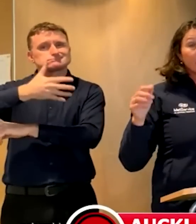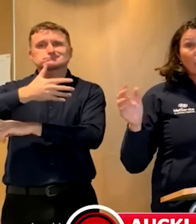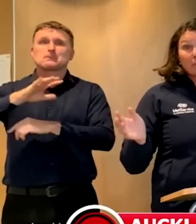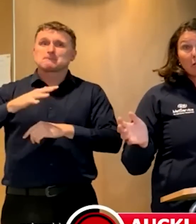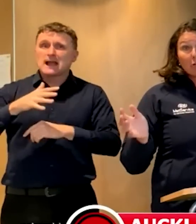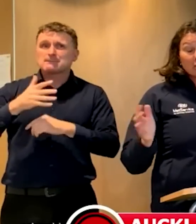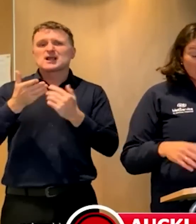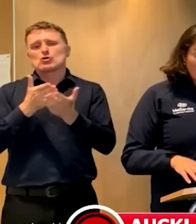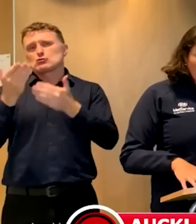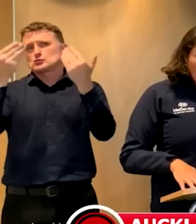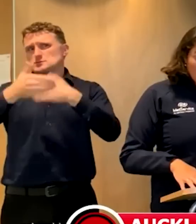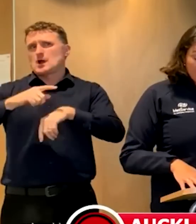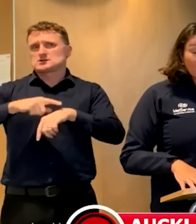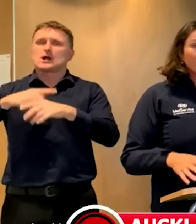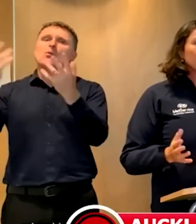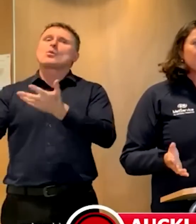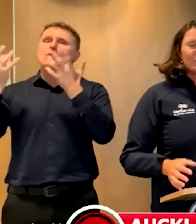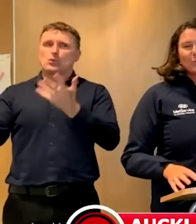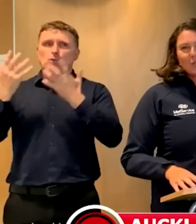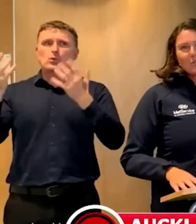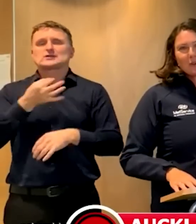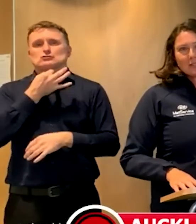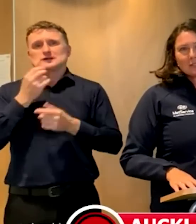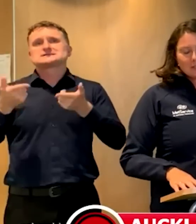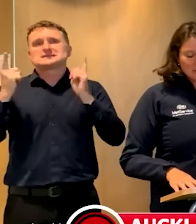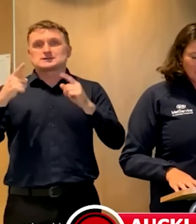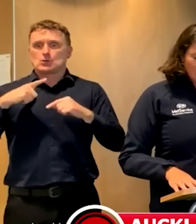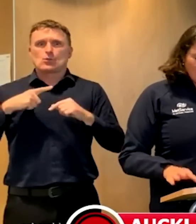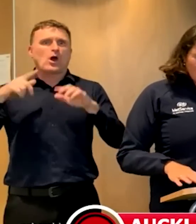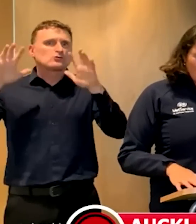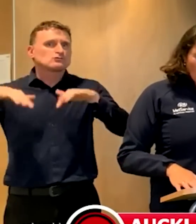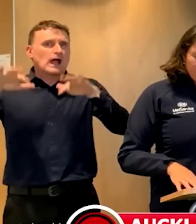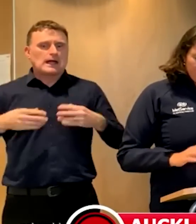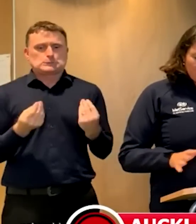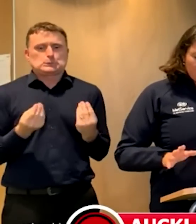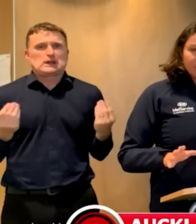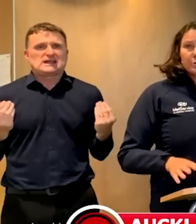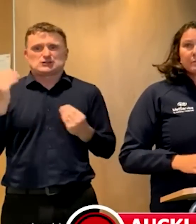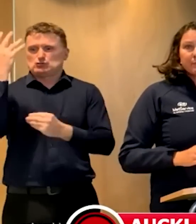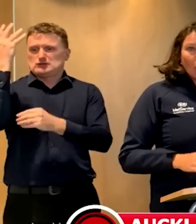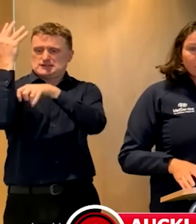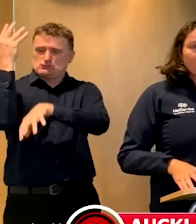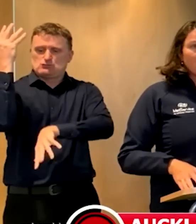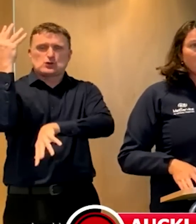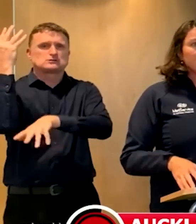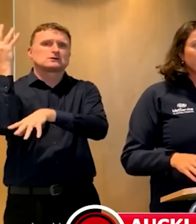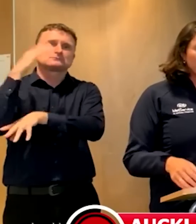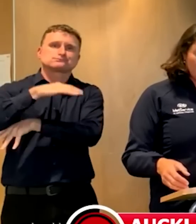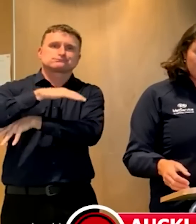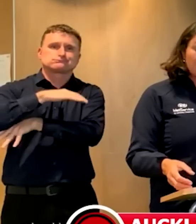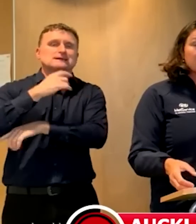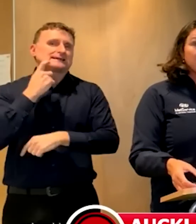the tonight overnight period because we're just so saturated. So, short version, on